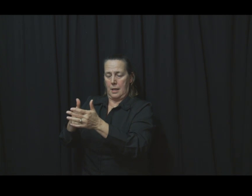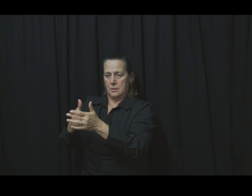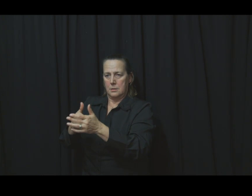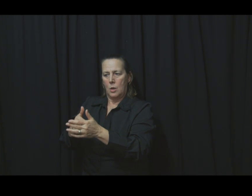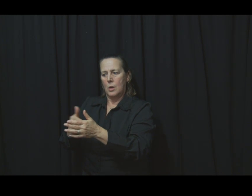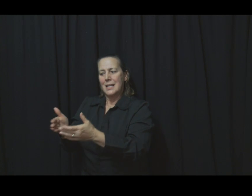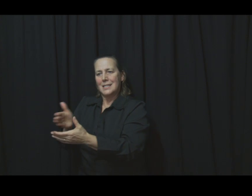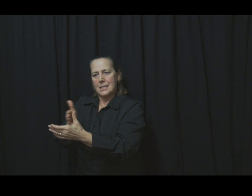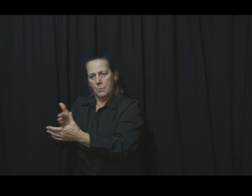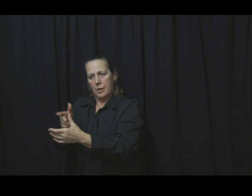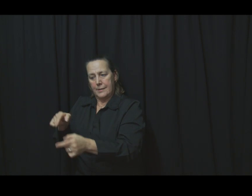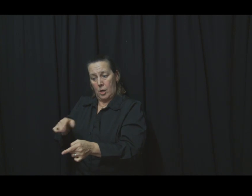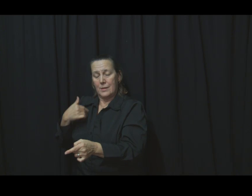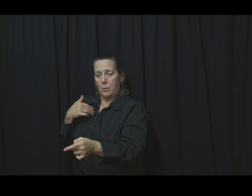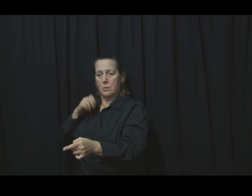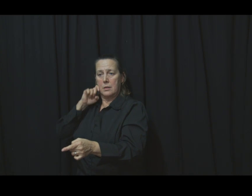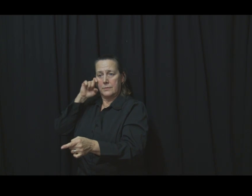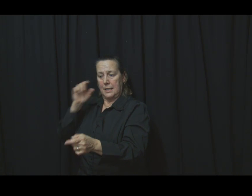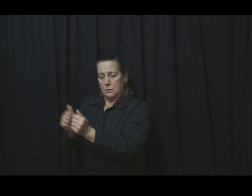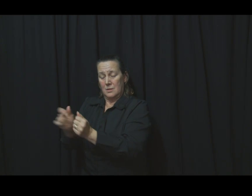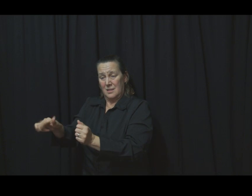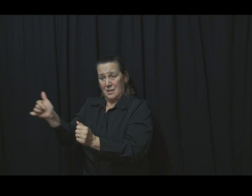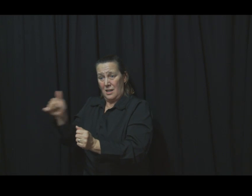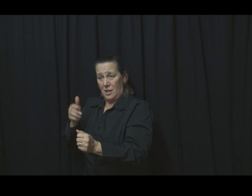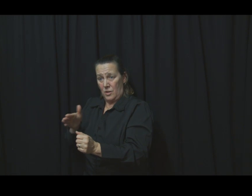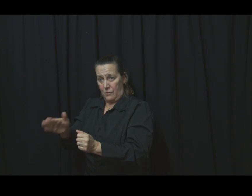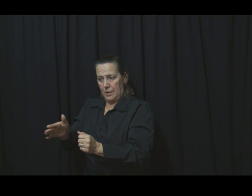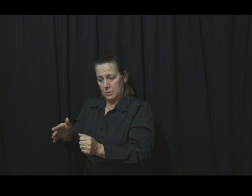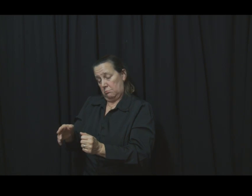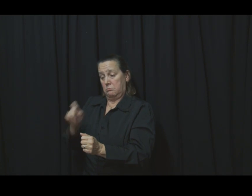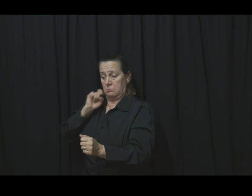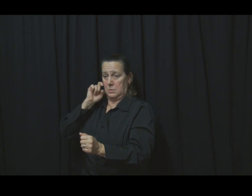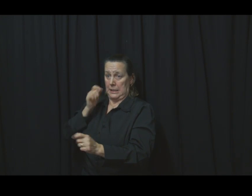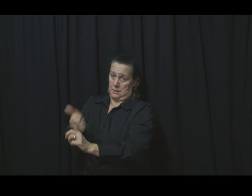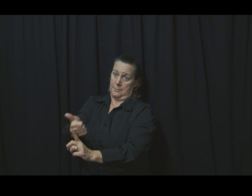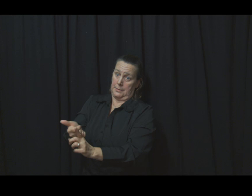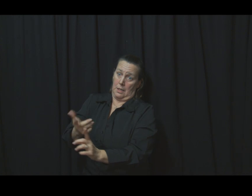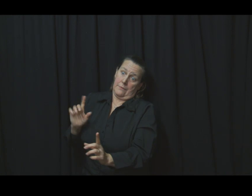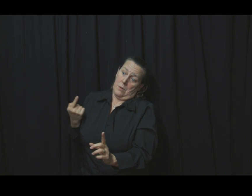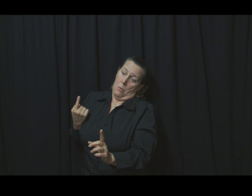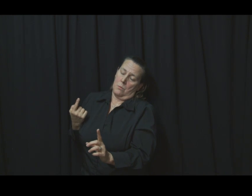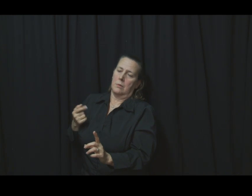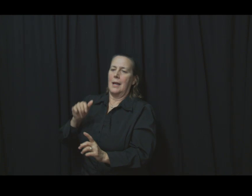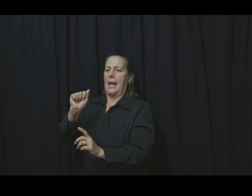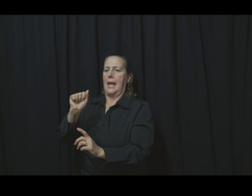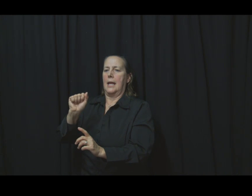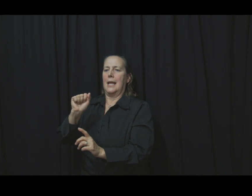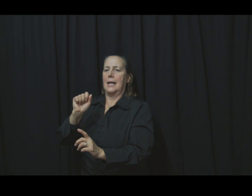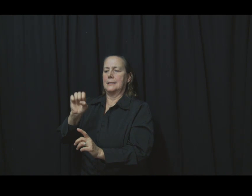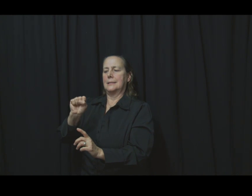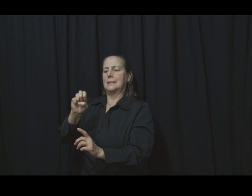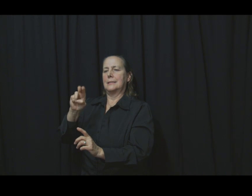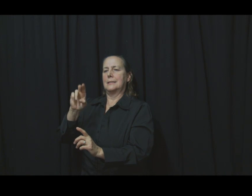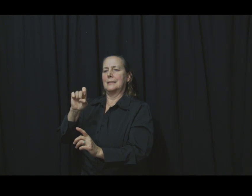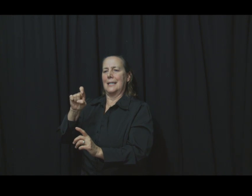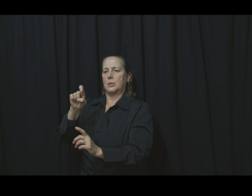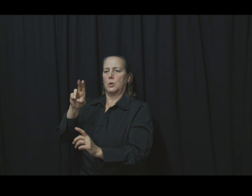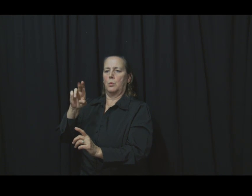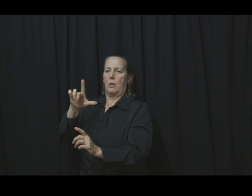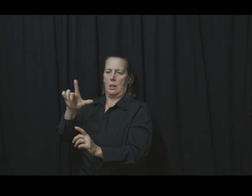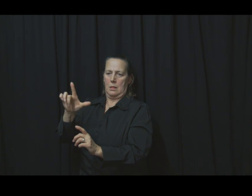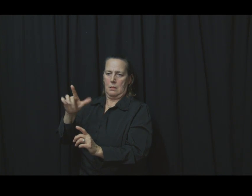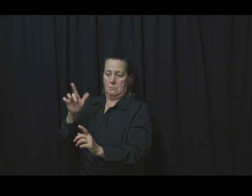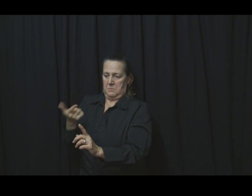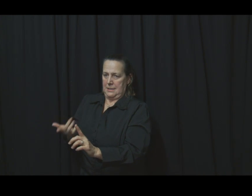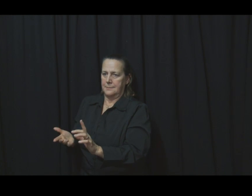will have sex with other fish sometimes, and they'll have sex on their own, what's called asexually. And those fish, the ones that